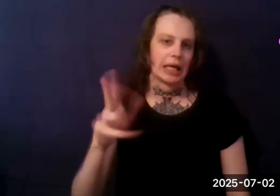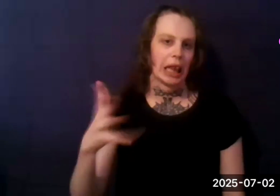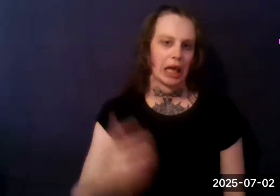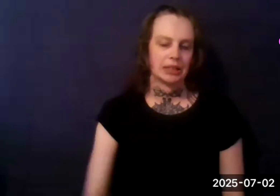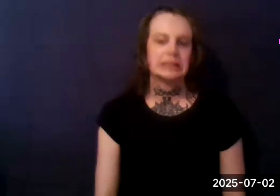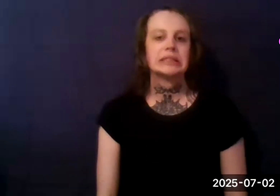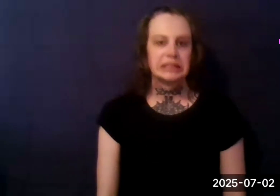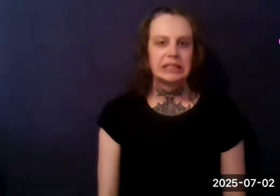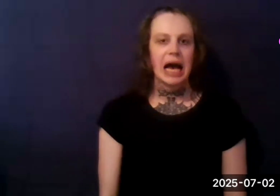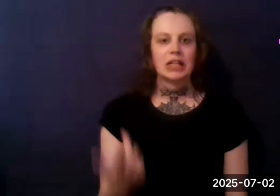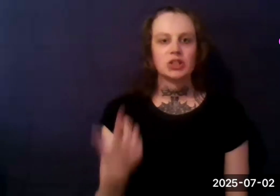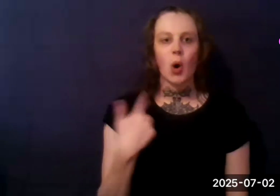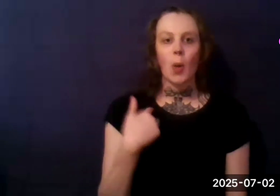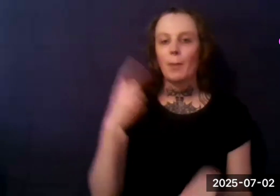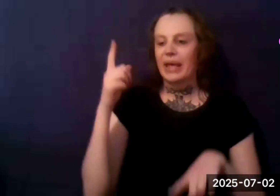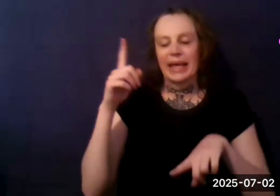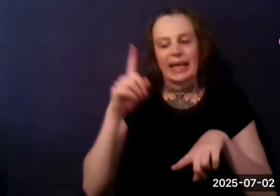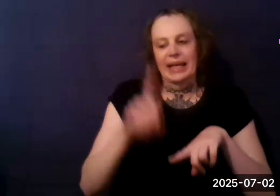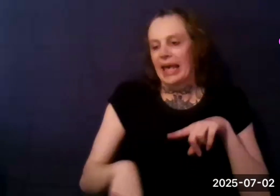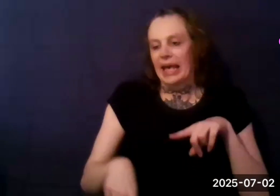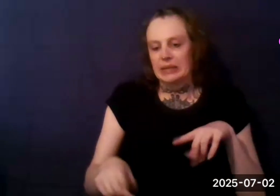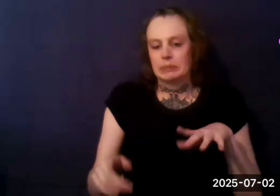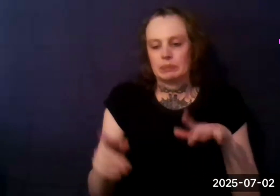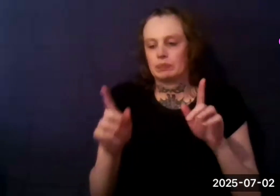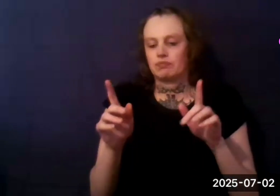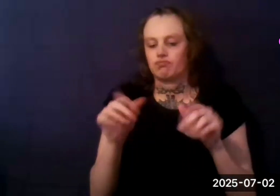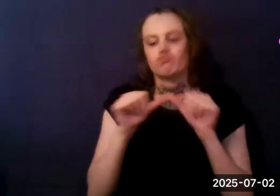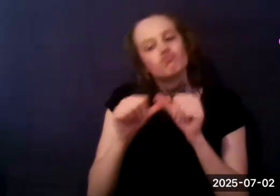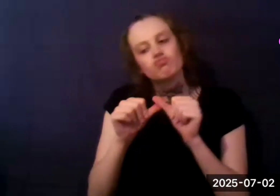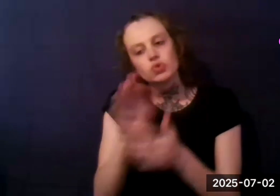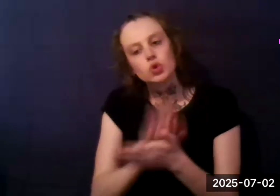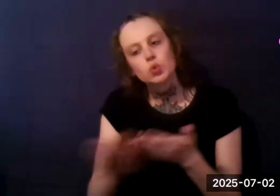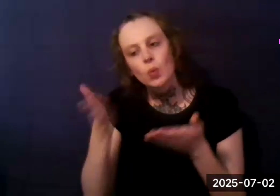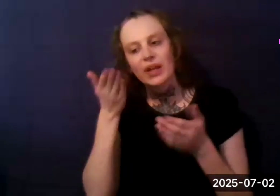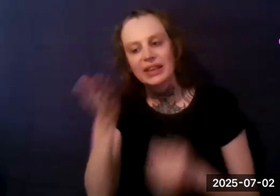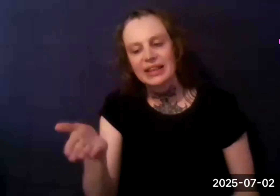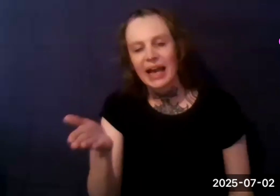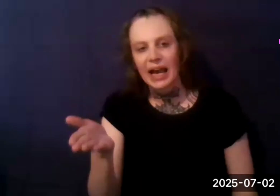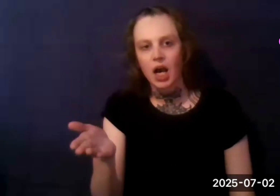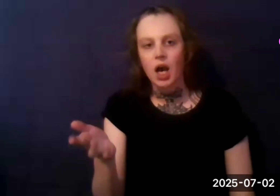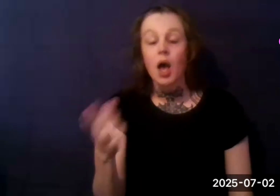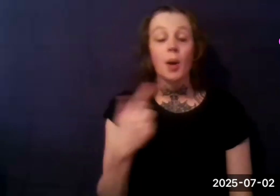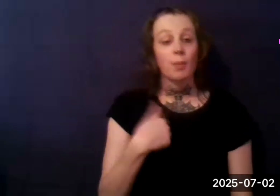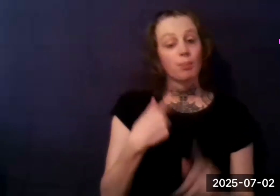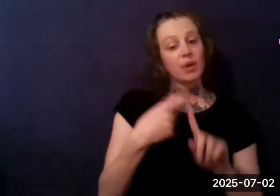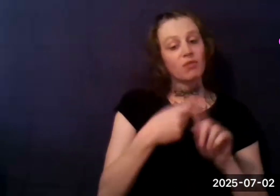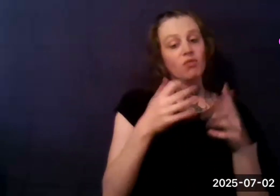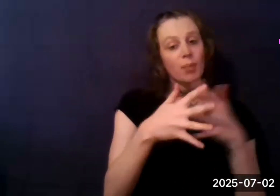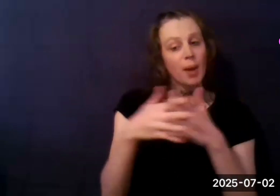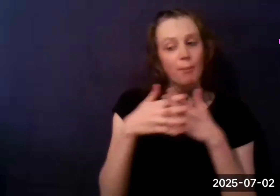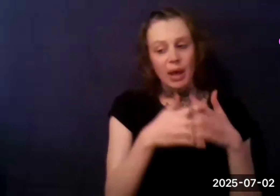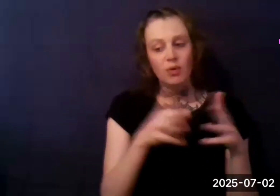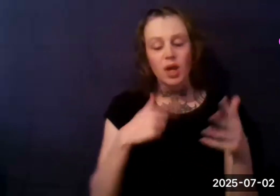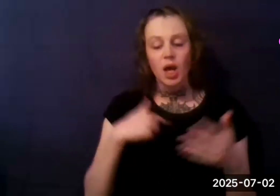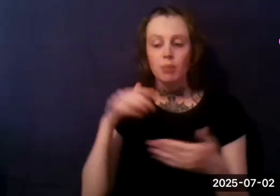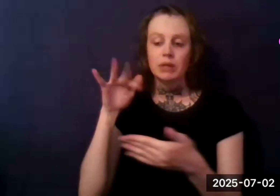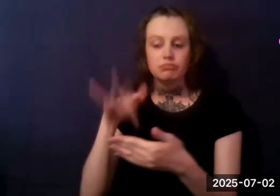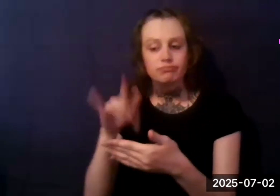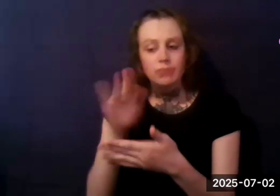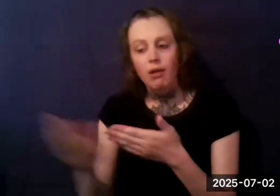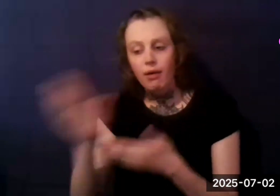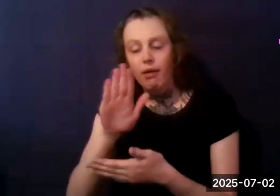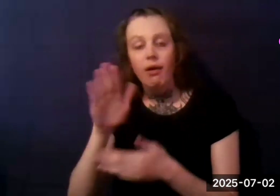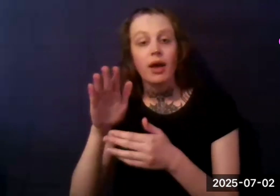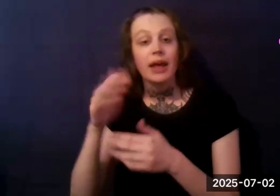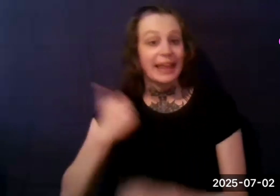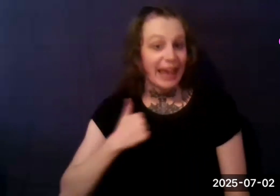another school somehow with a point 0.3 GPA, you could stay in the country, but like obviously if you're not in school, your visa is not valid. So I had to